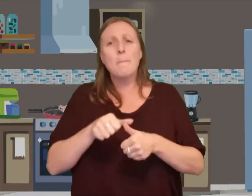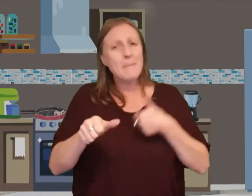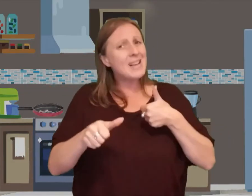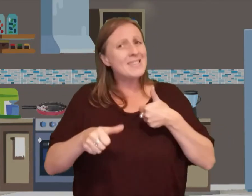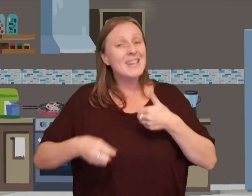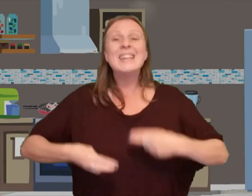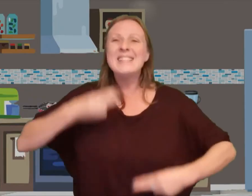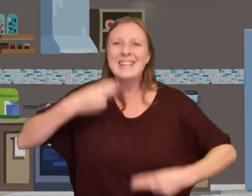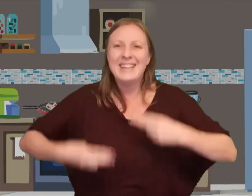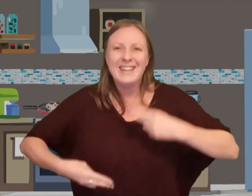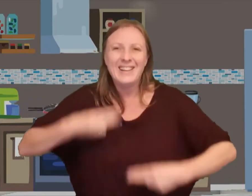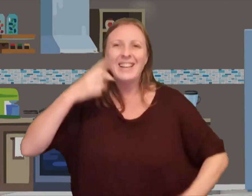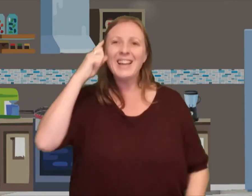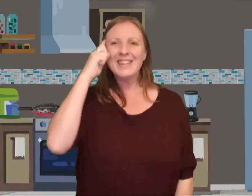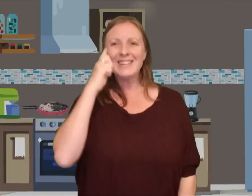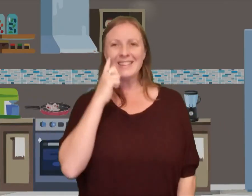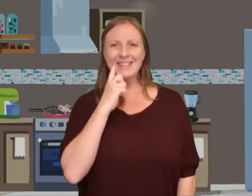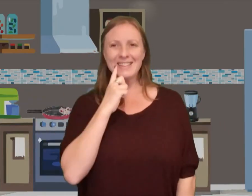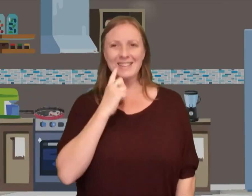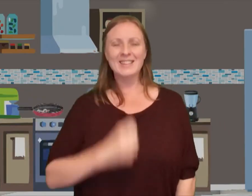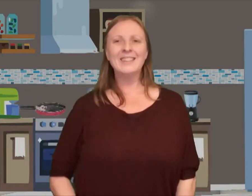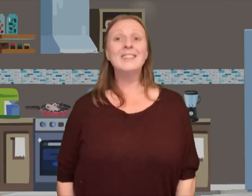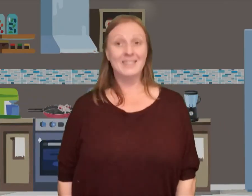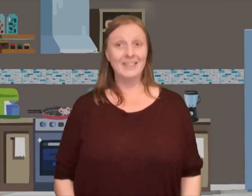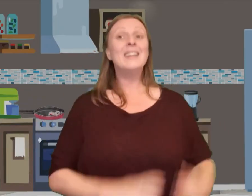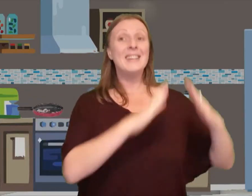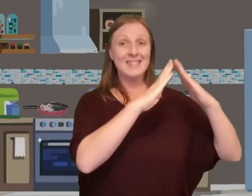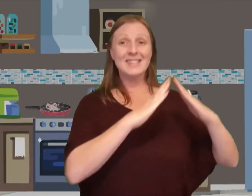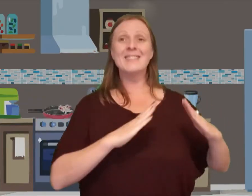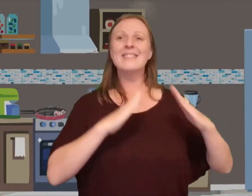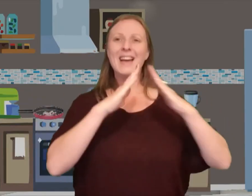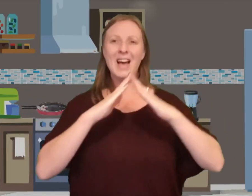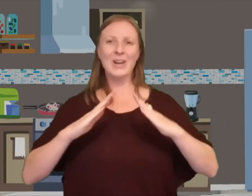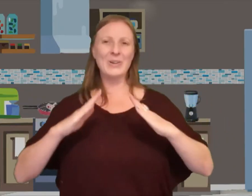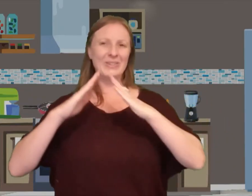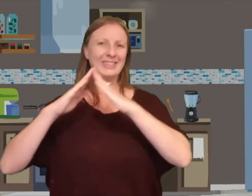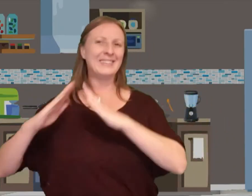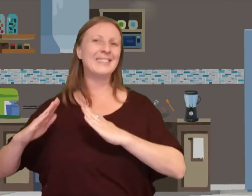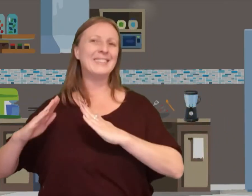the best dinner lady in town.